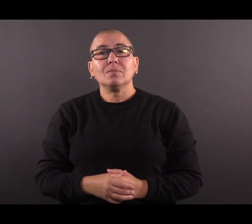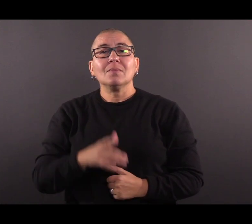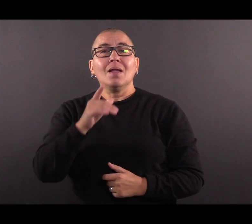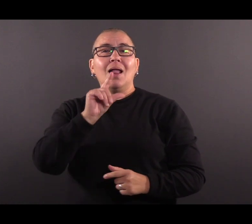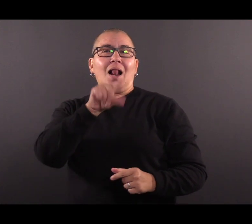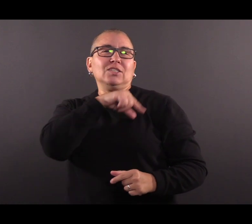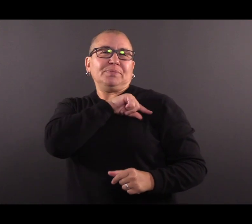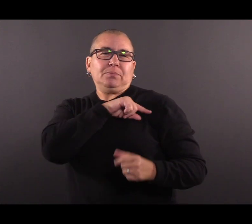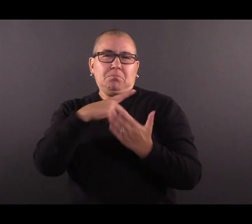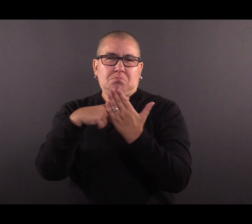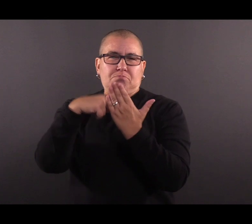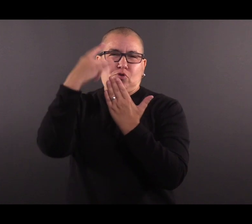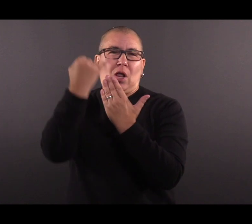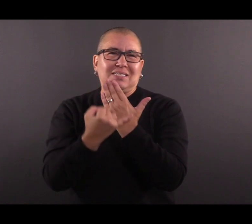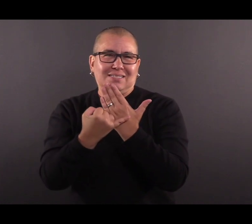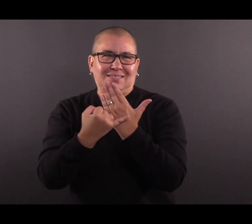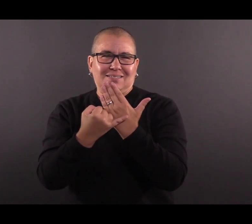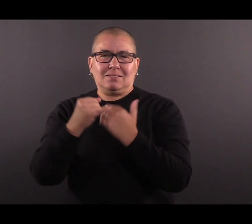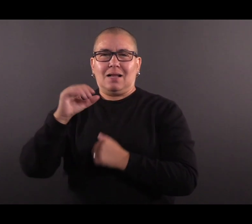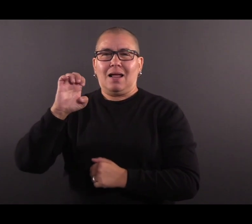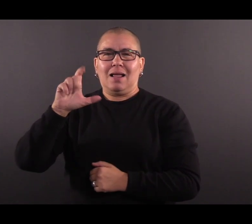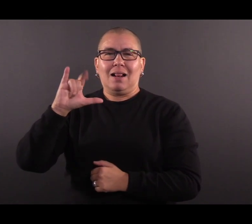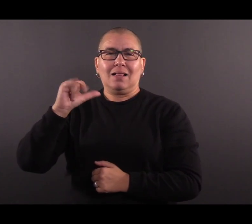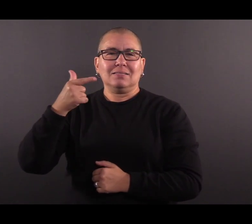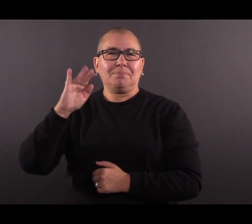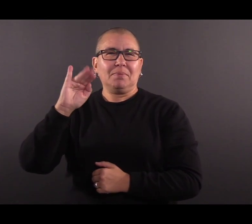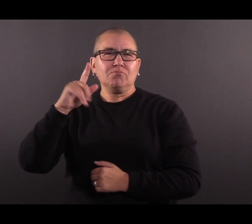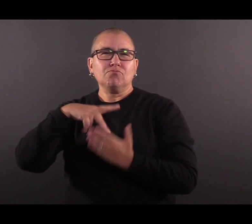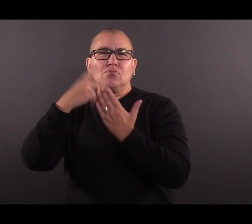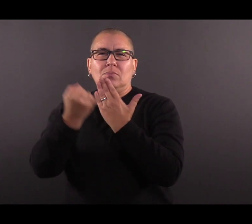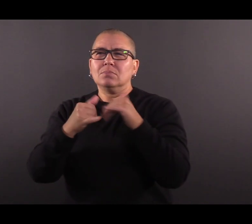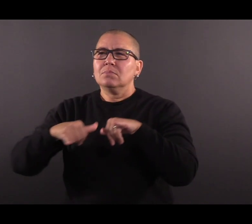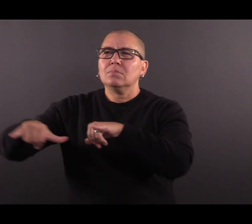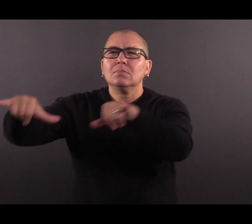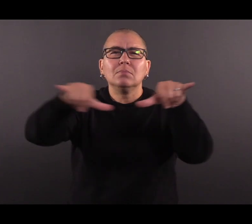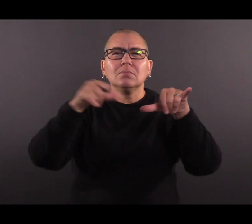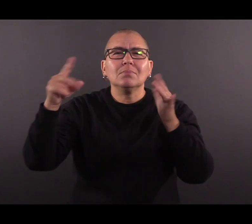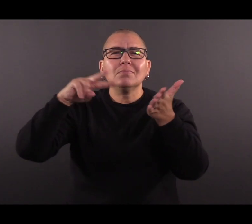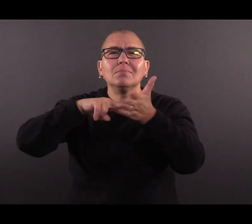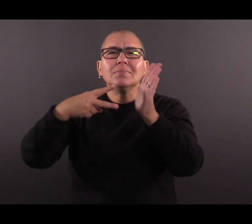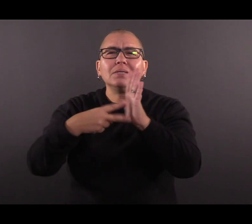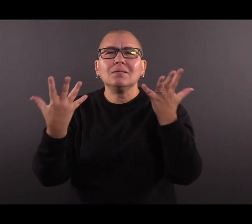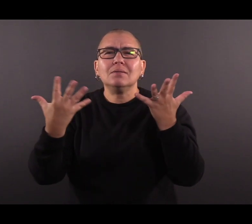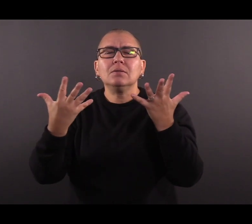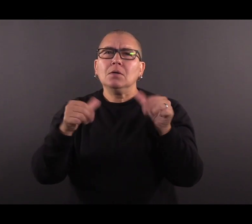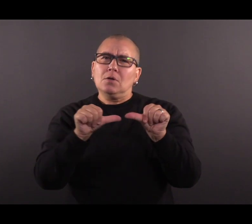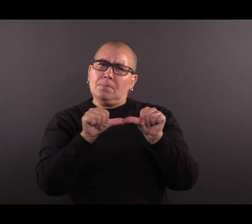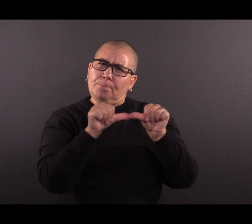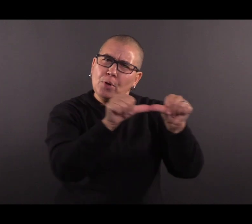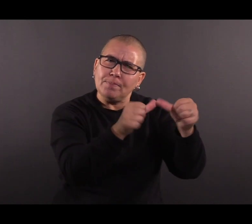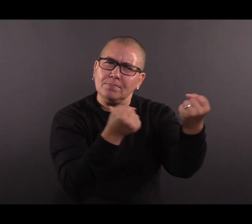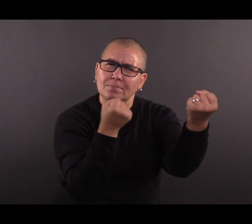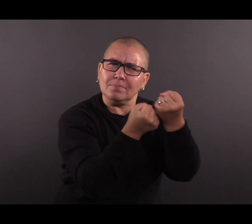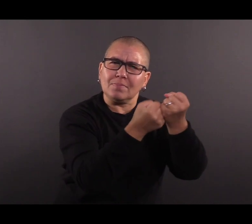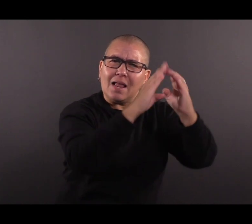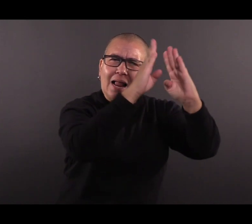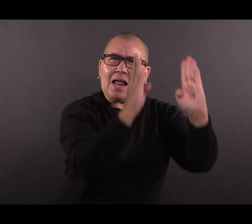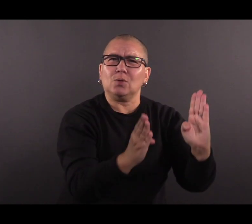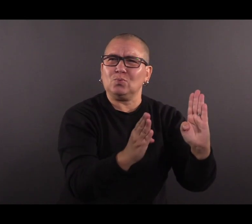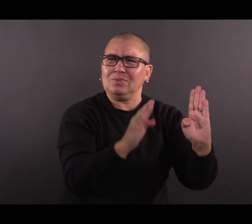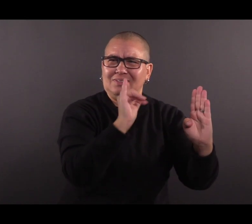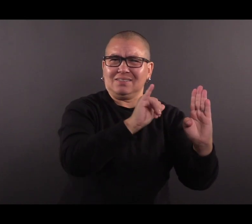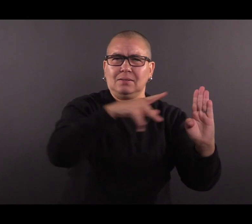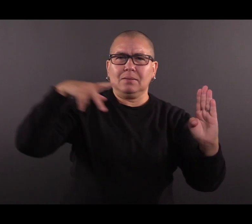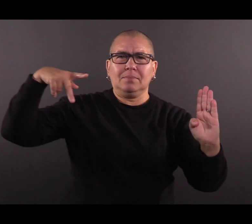types most commonly included in the NOFO are permanent supportive housing, which is not time limited